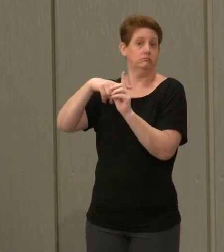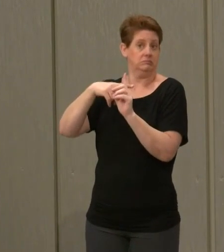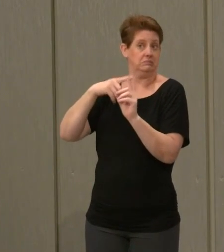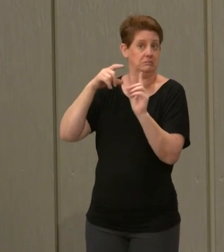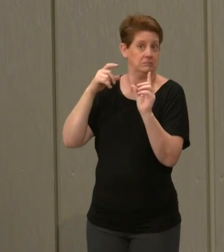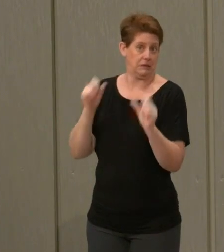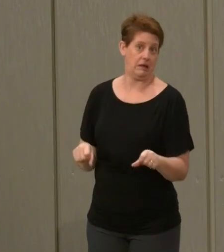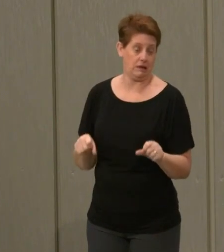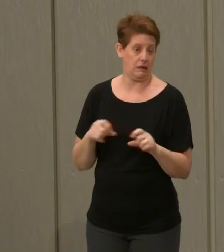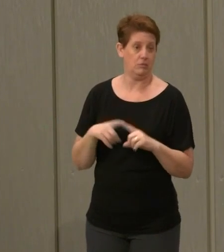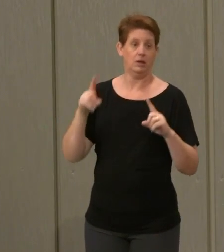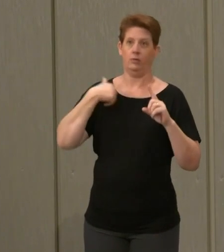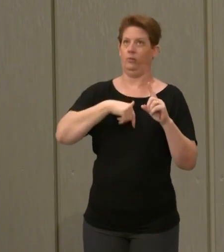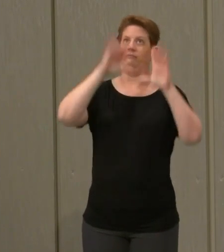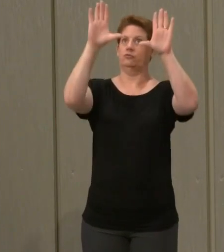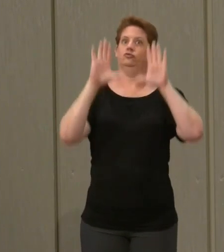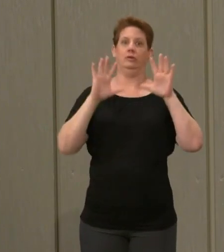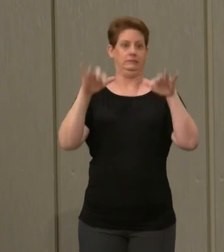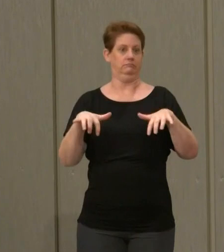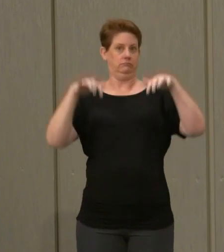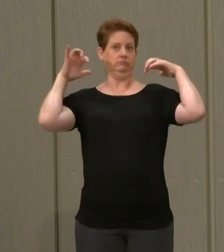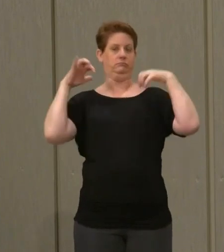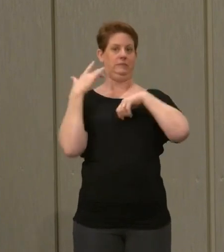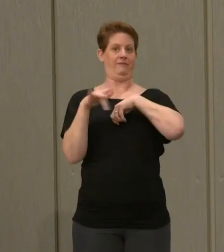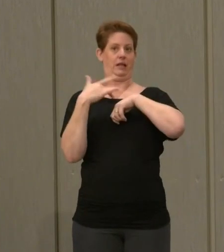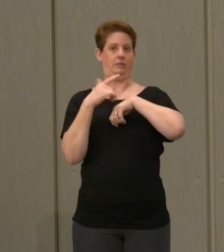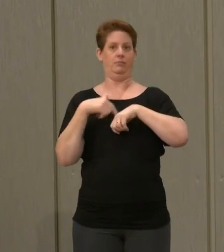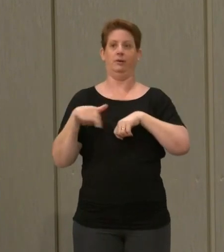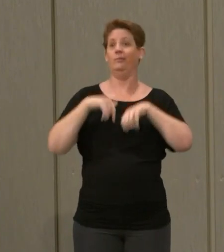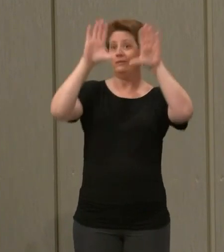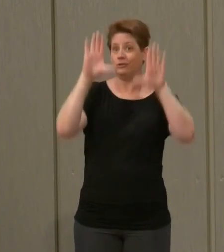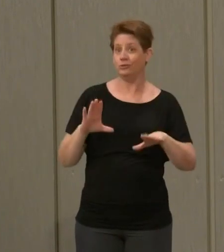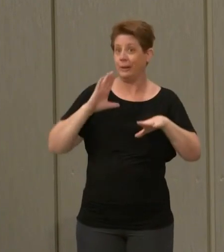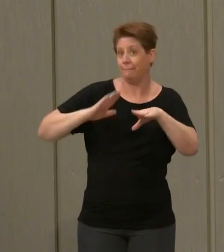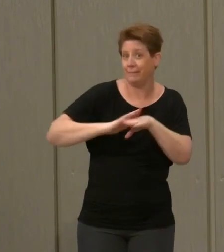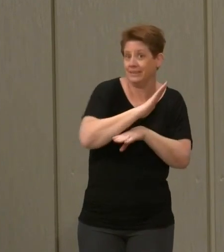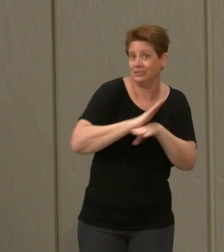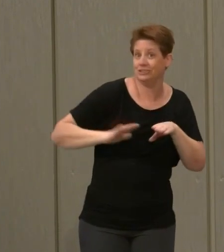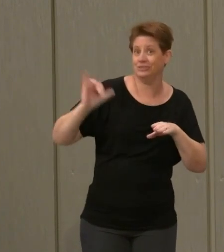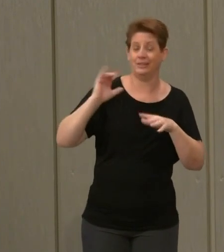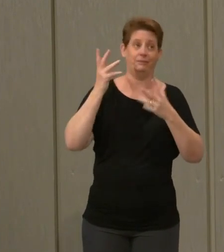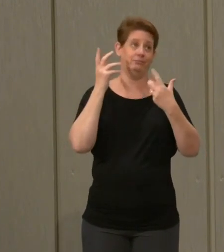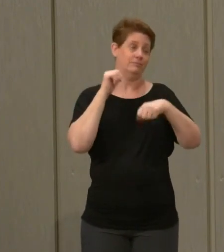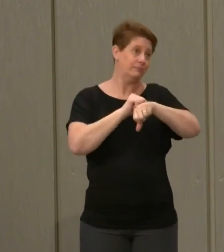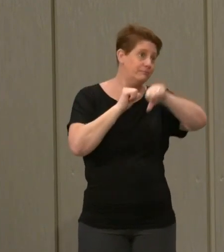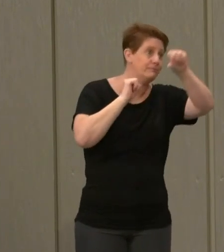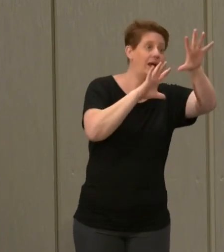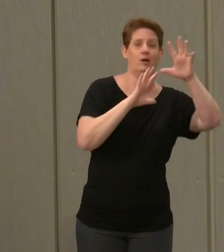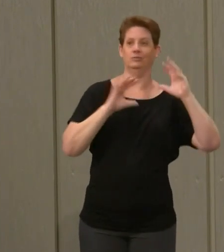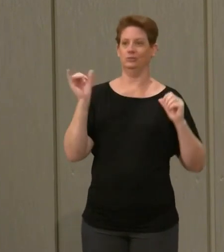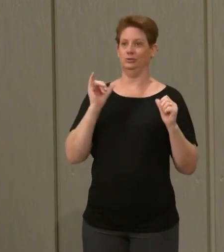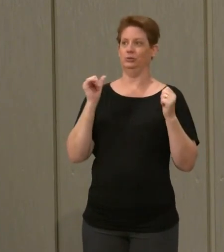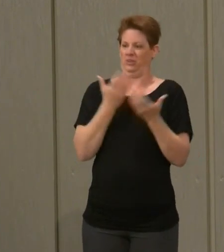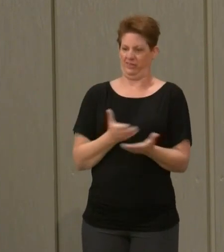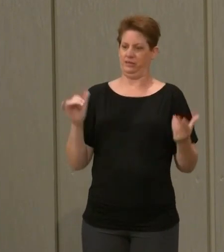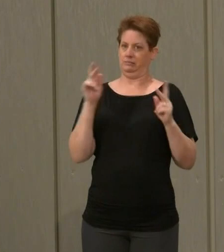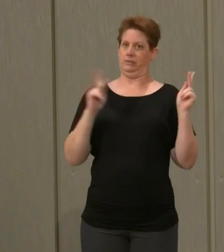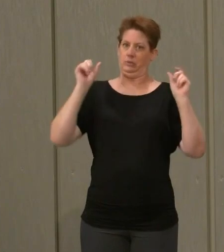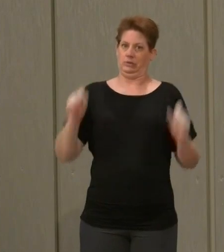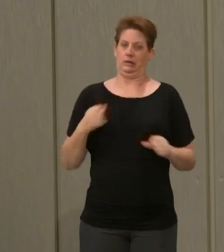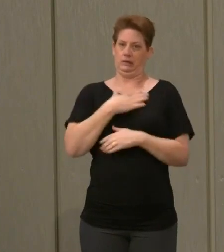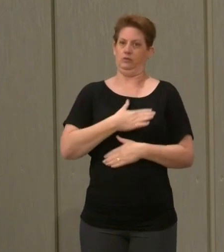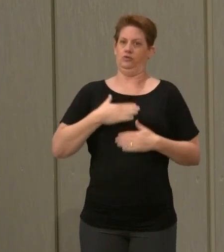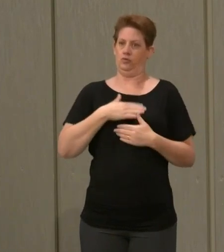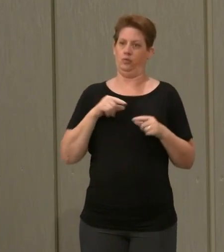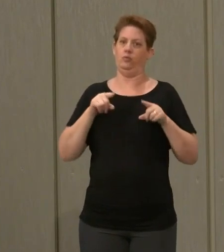great stadiums, but we have great beaches, and we have great mountains and other things that people can enjoy